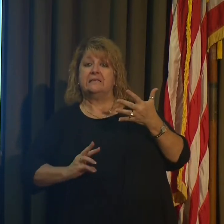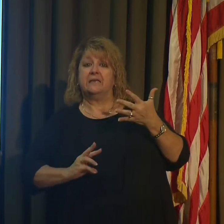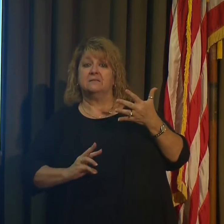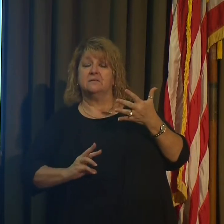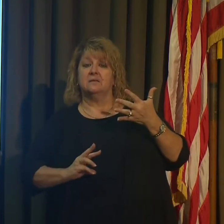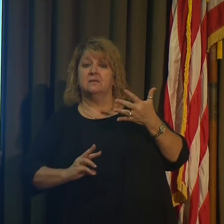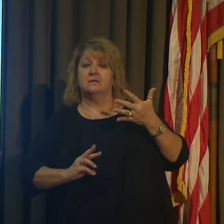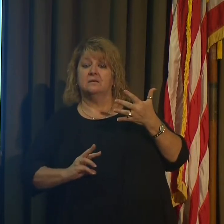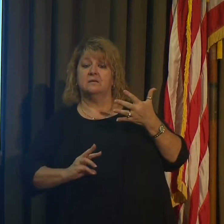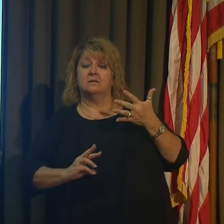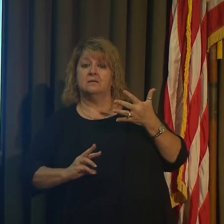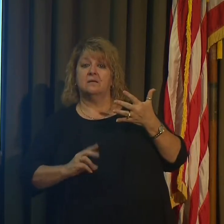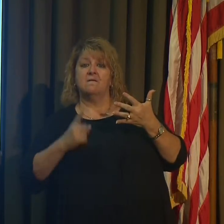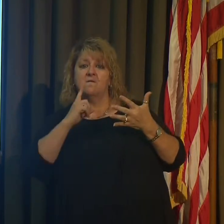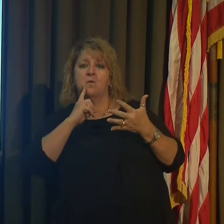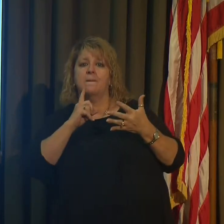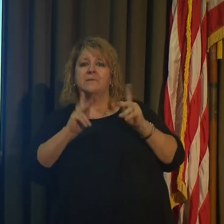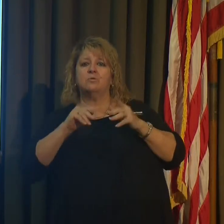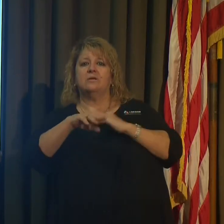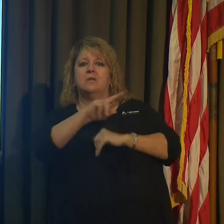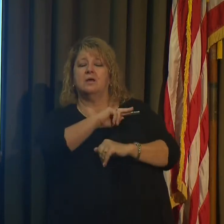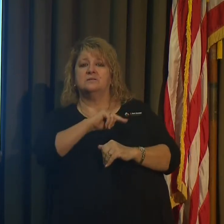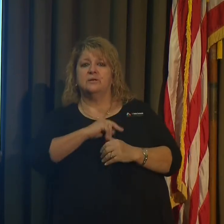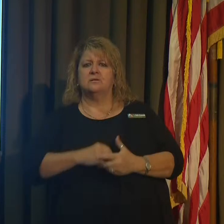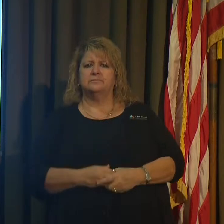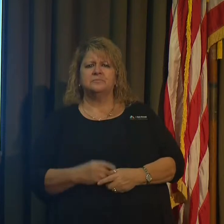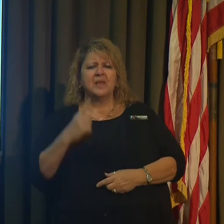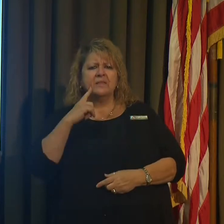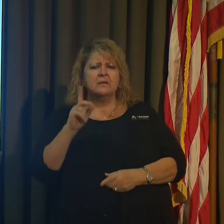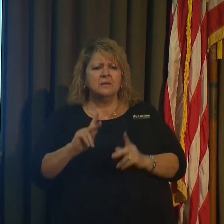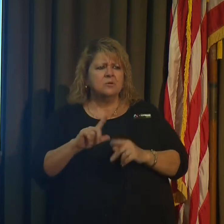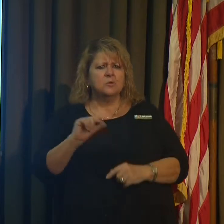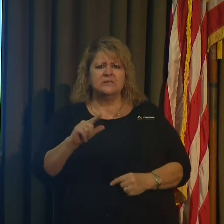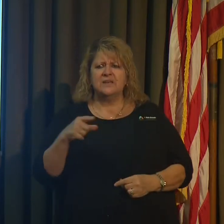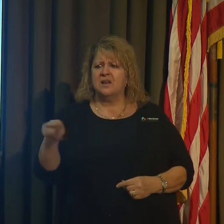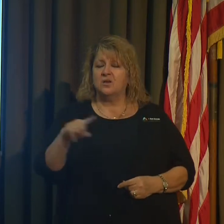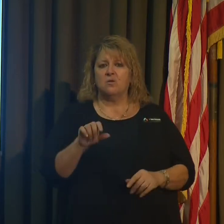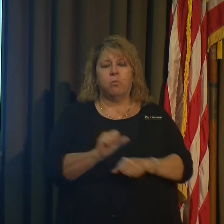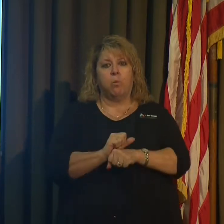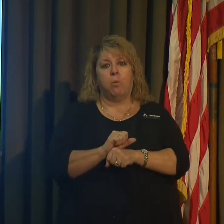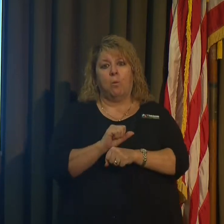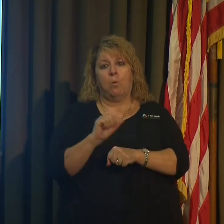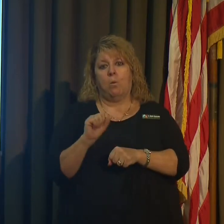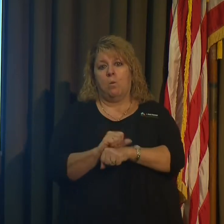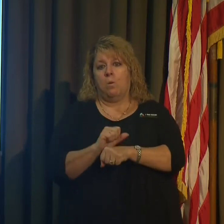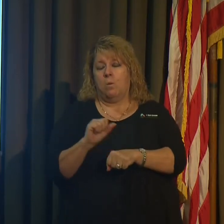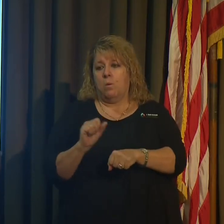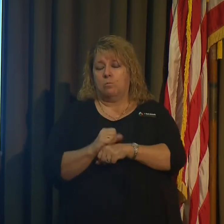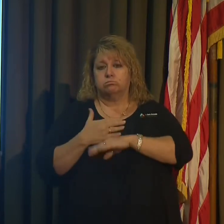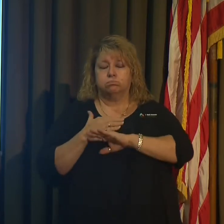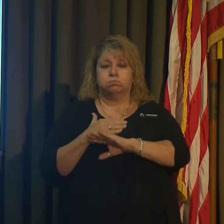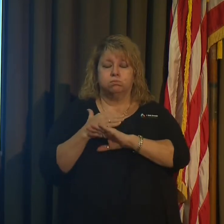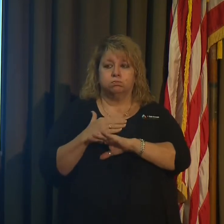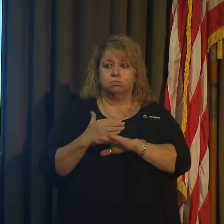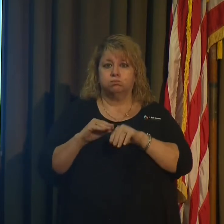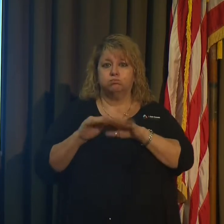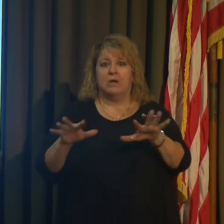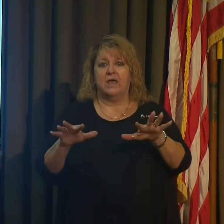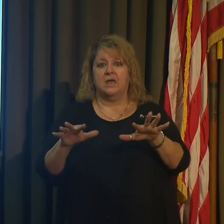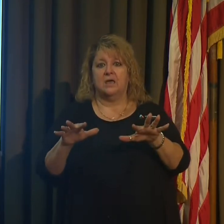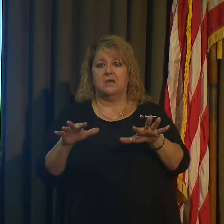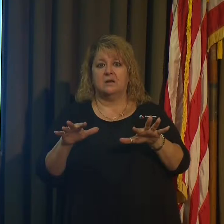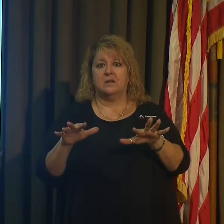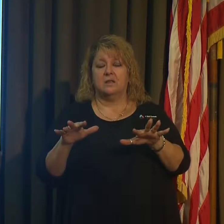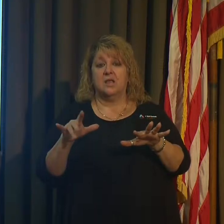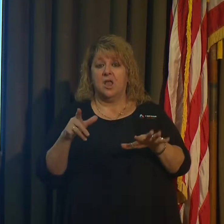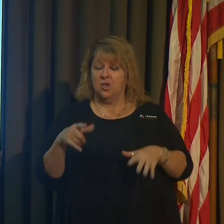nation for hospitalizations. I think the people of Louisiana have done a good job controlling the spread of COVID. It's been the result